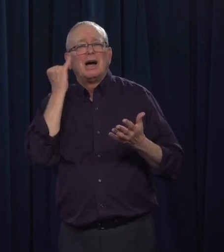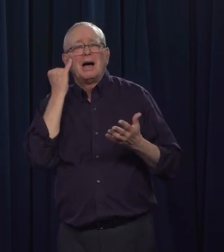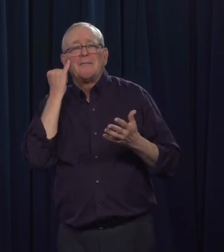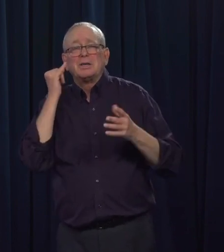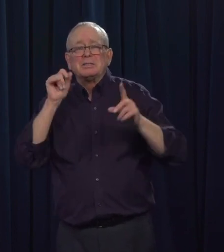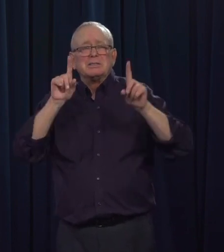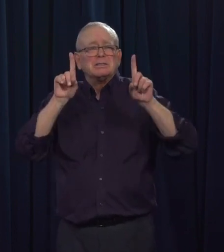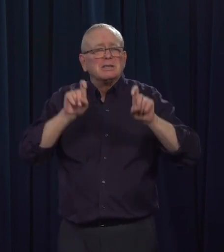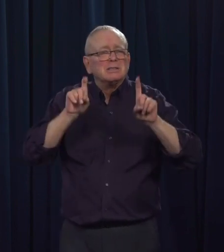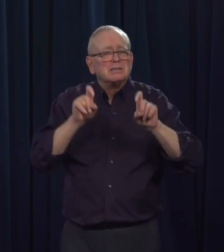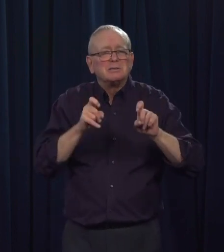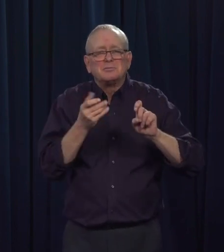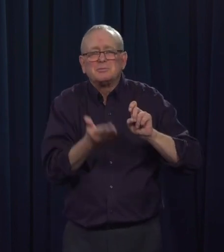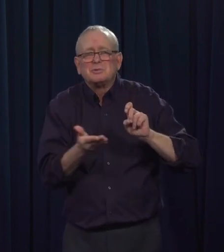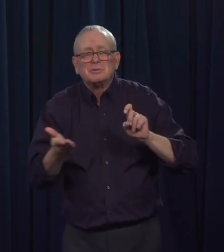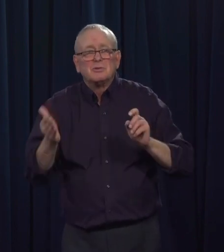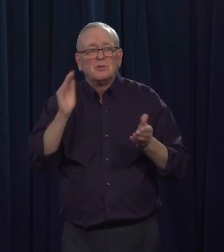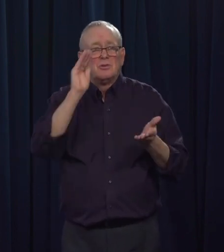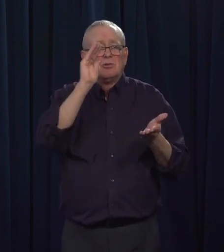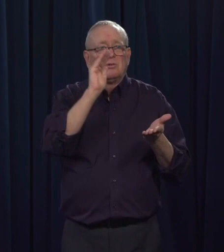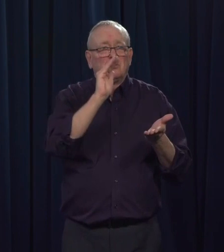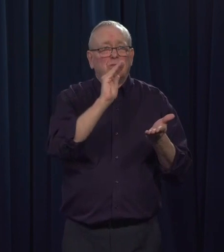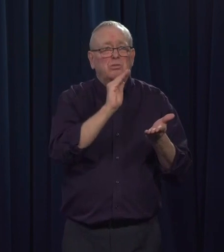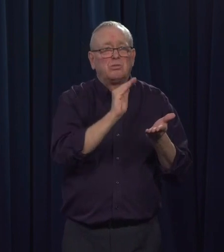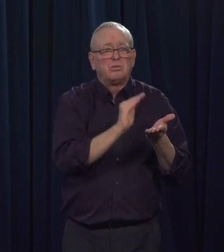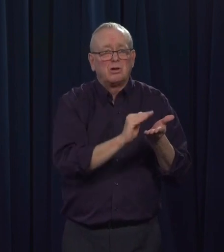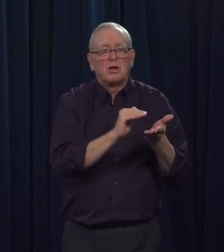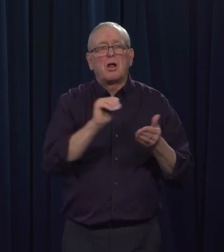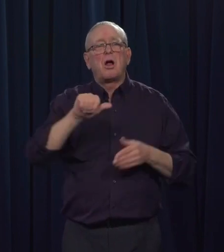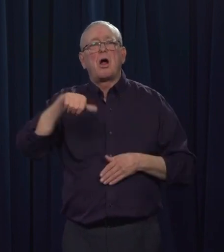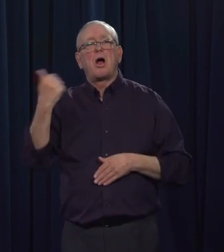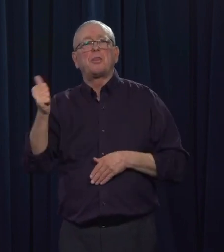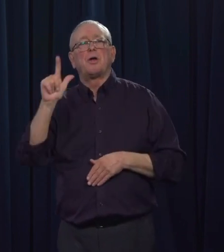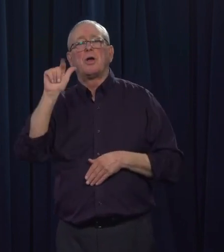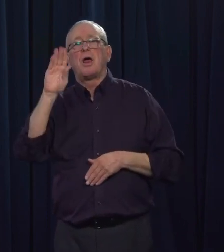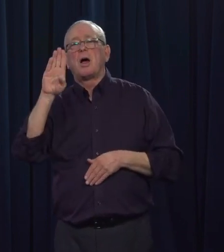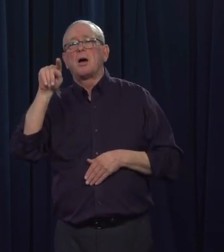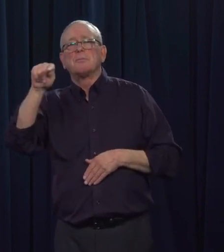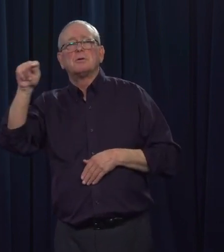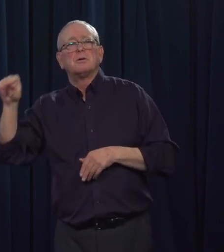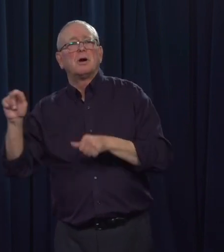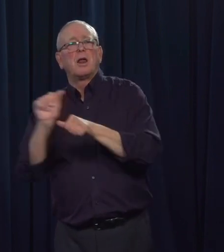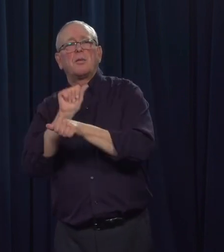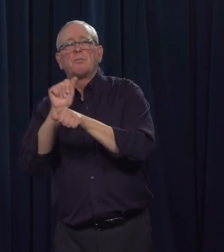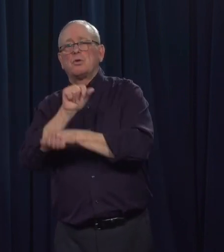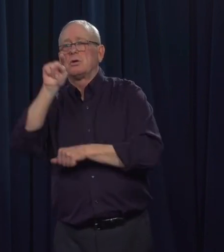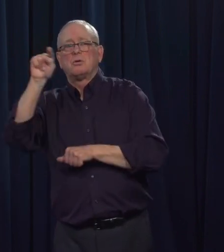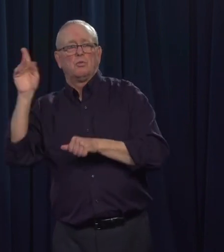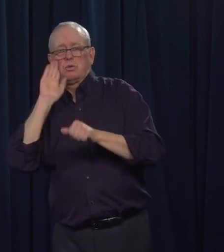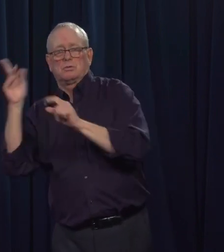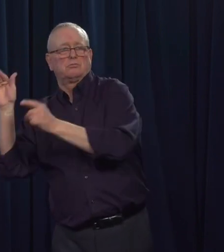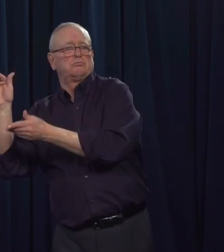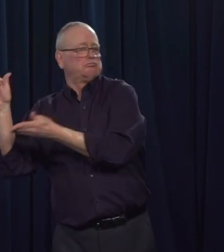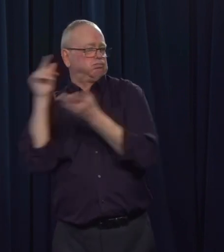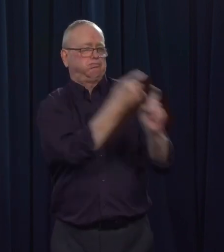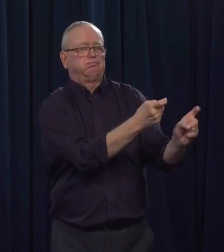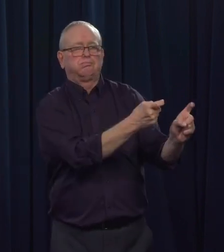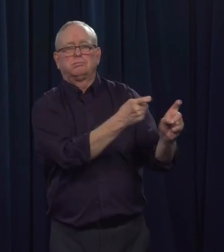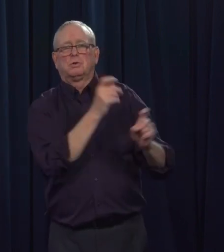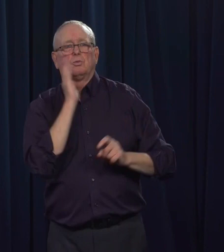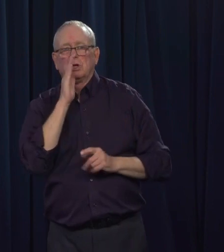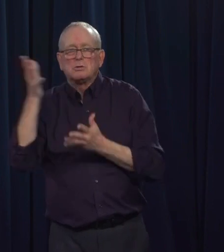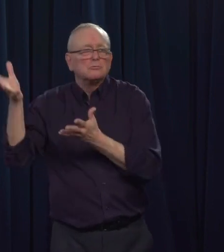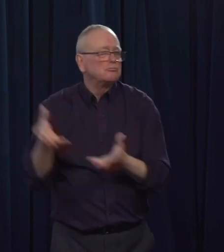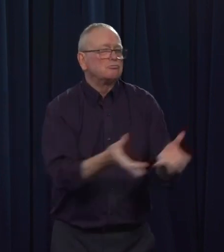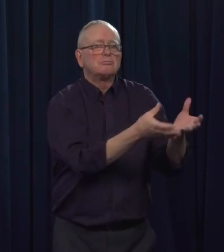orders. Some of the other labs in the province have stepped up outside of the health sector to give us reagents in the health sector so that we can